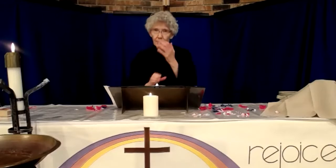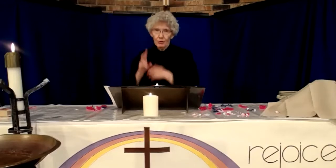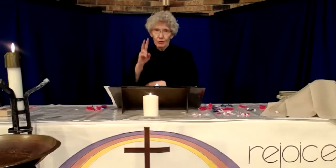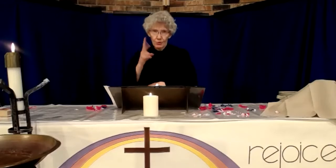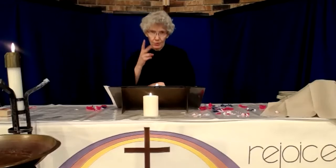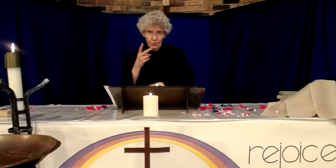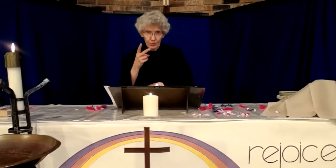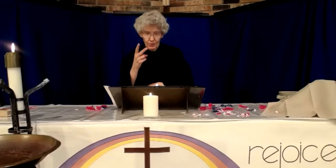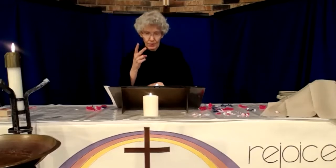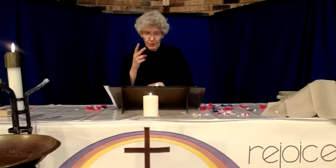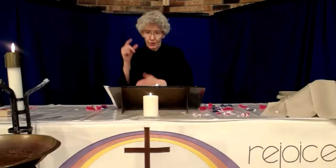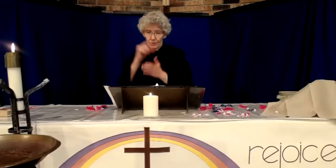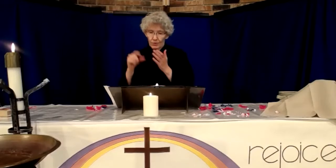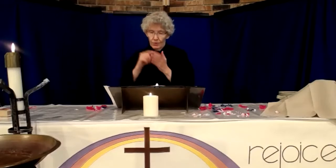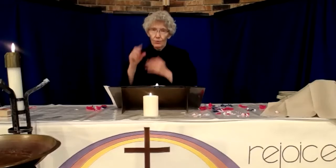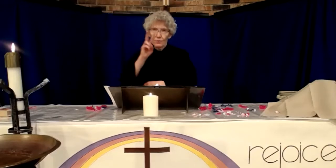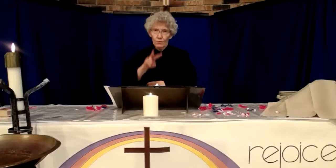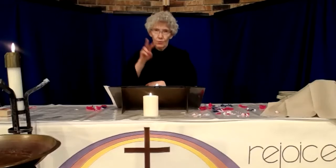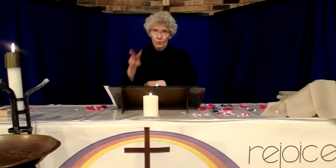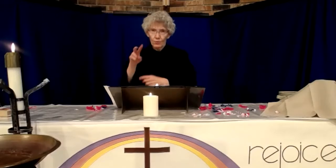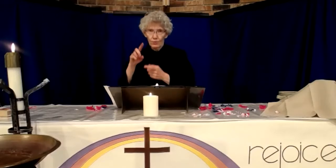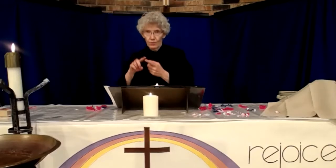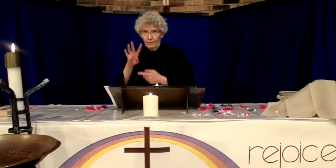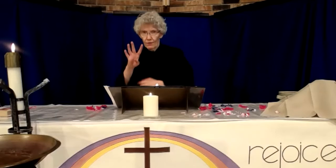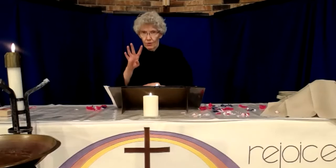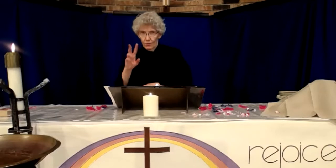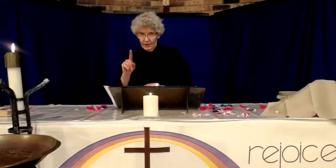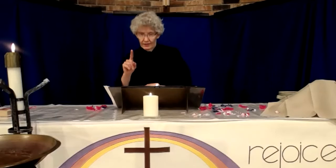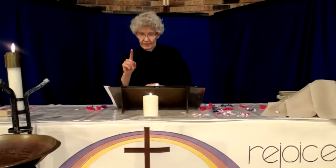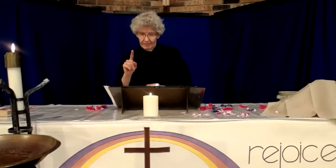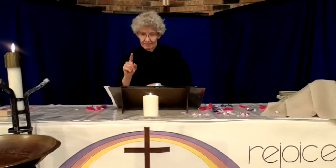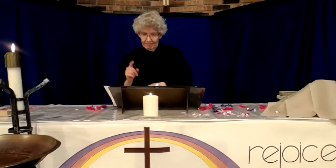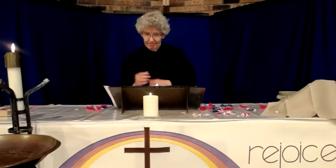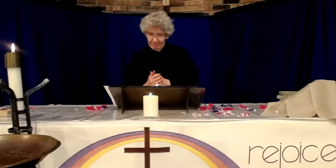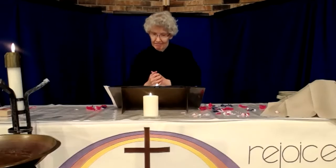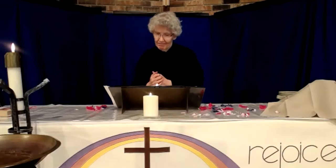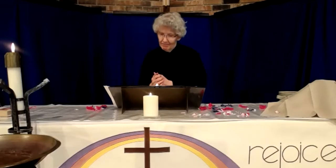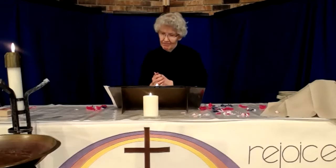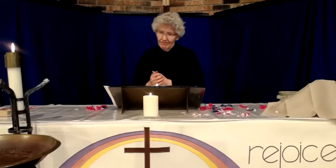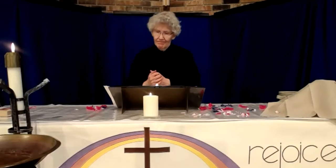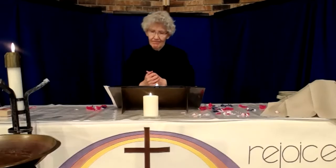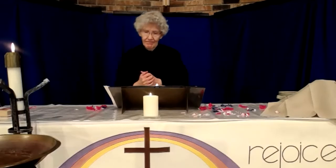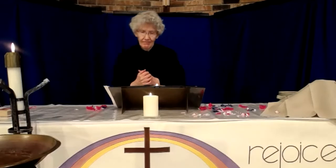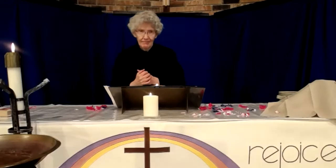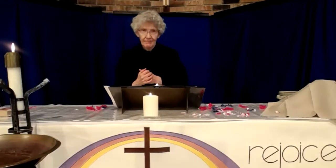A reading from the book of Acts, Chapter 2, verses 22 through 41.